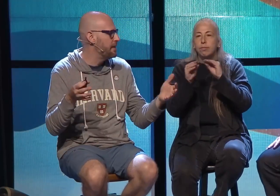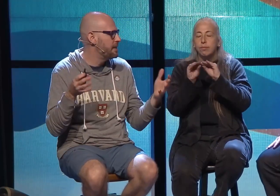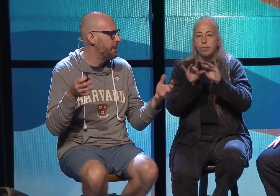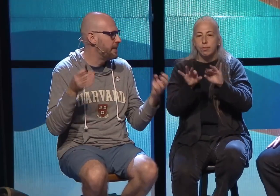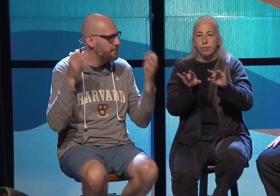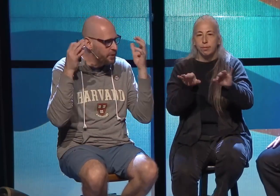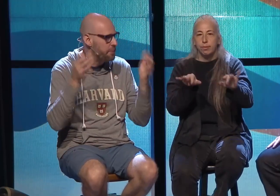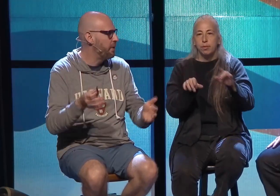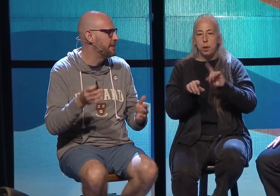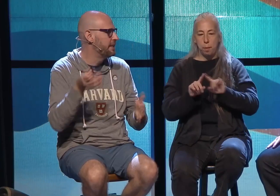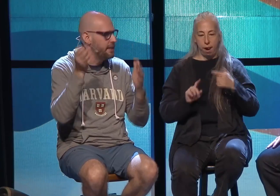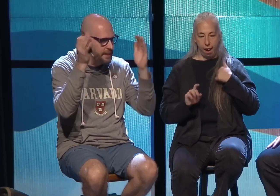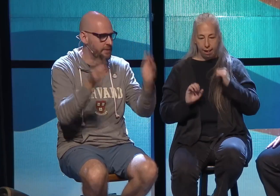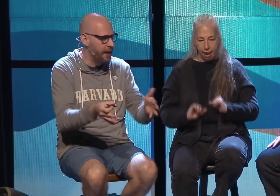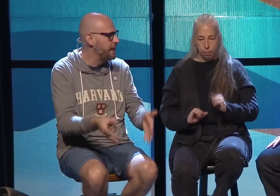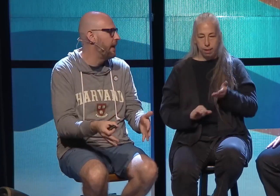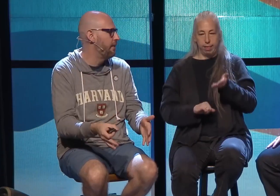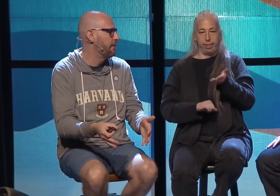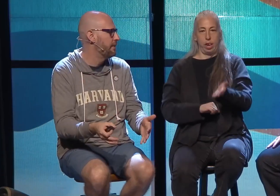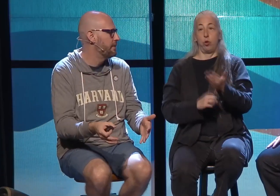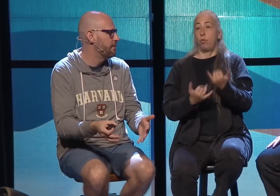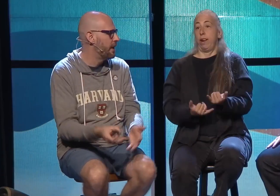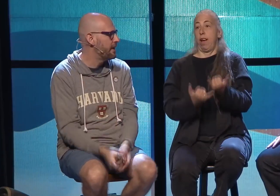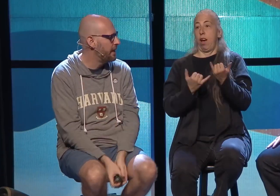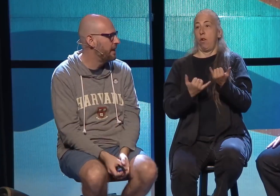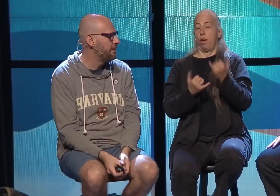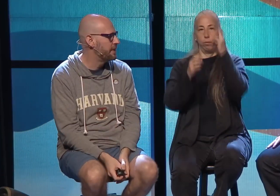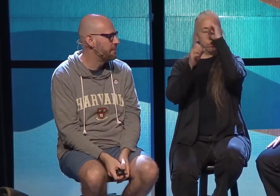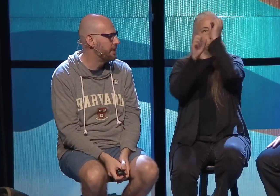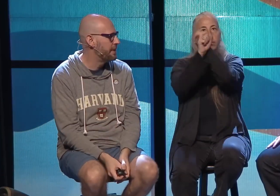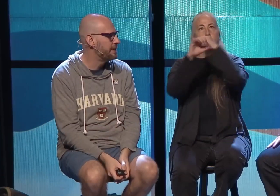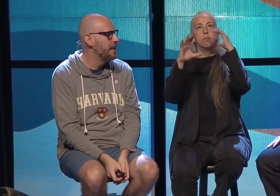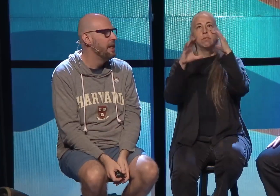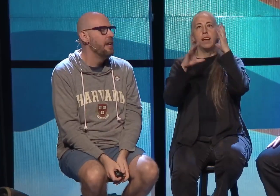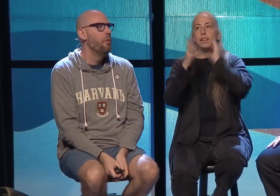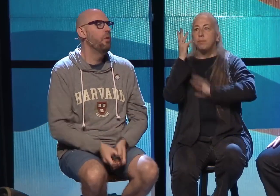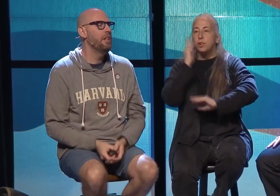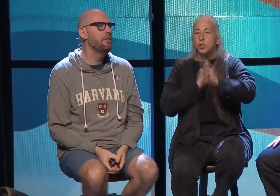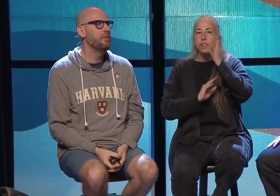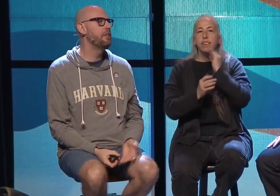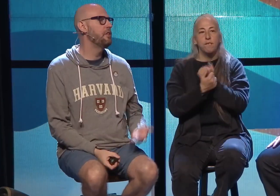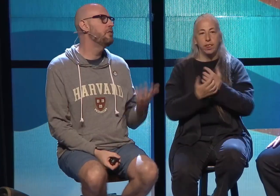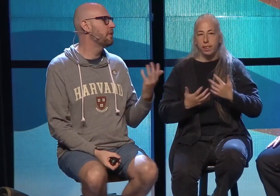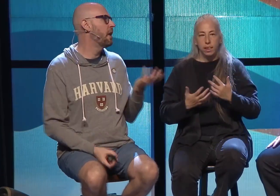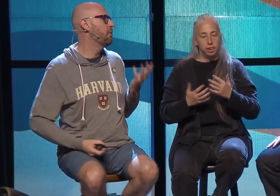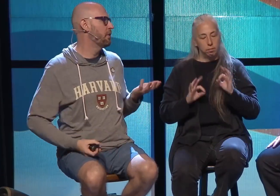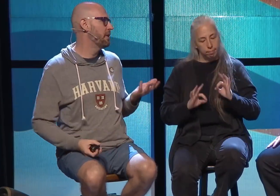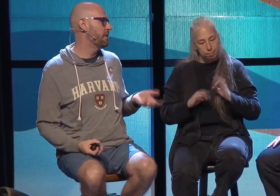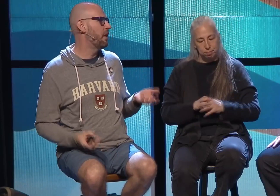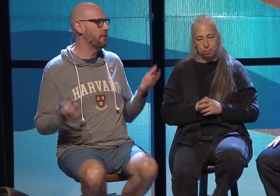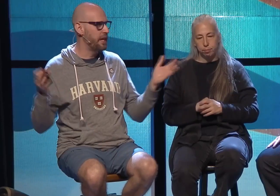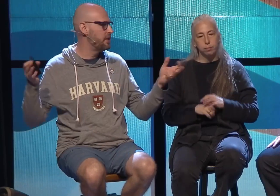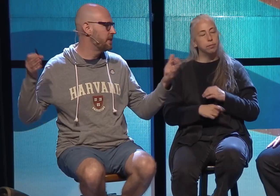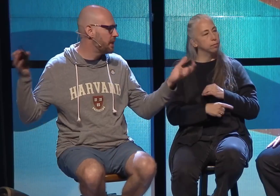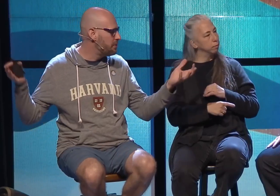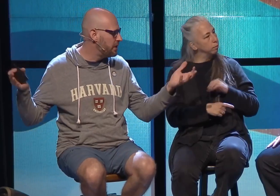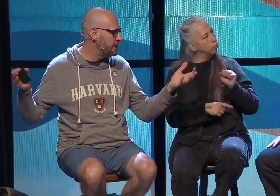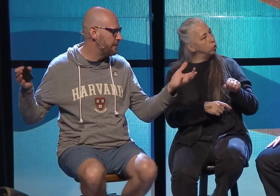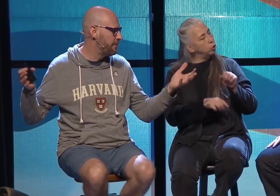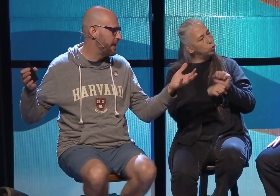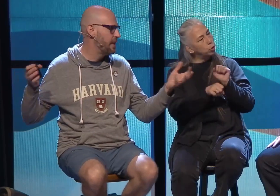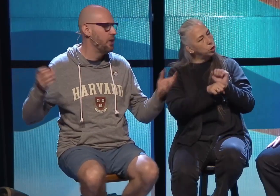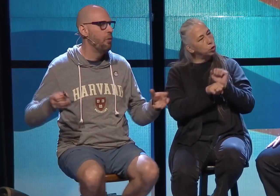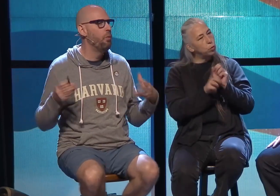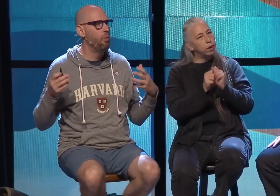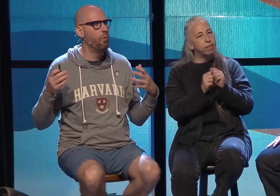be in that space, fully present to right now. Yeah. Right. Yeah. Kind of experience. What do you do a lot of work with congregations,